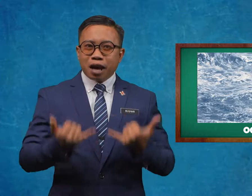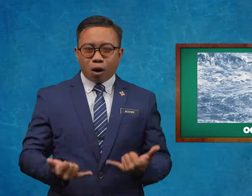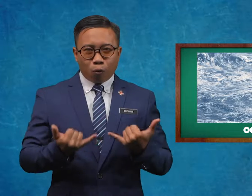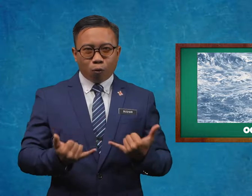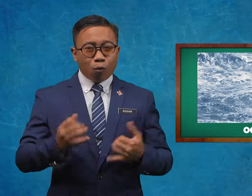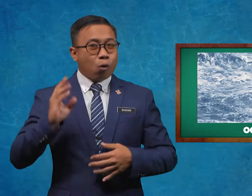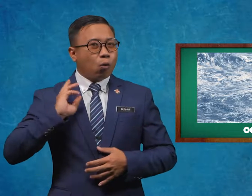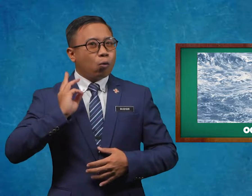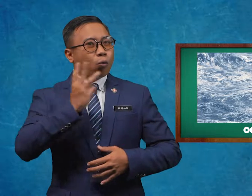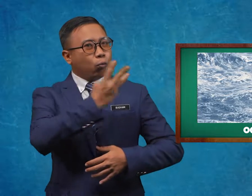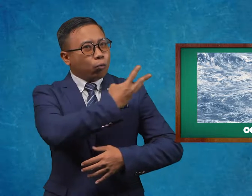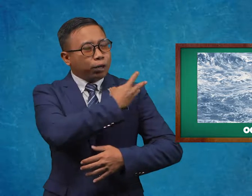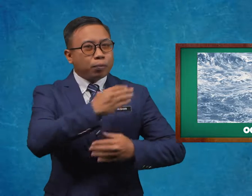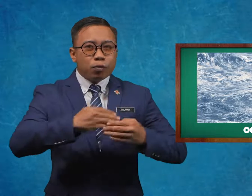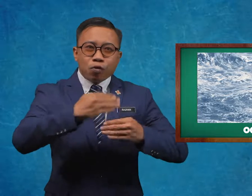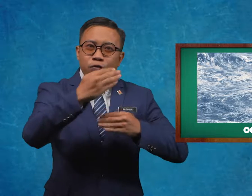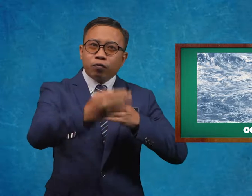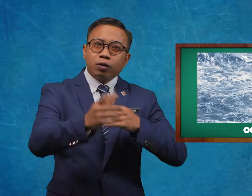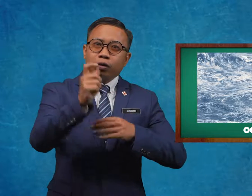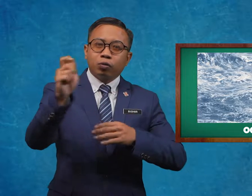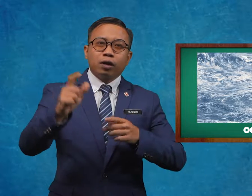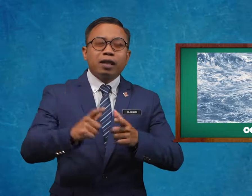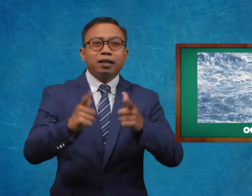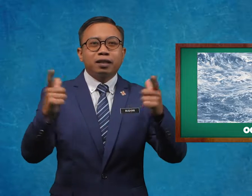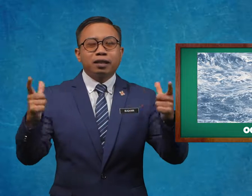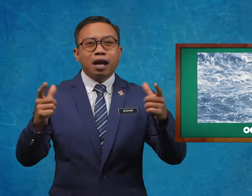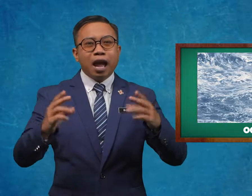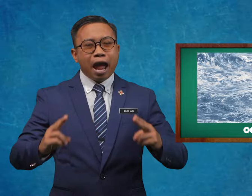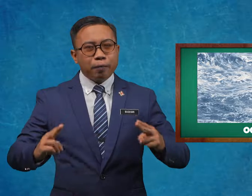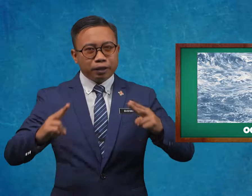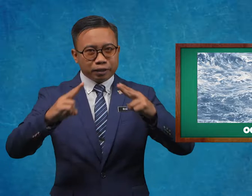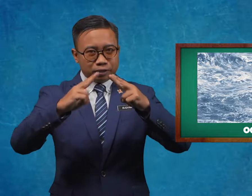Now, we move to another habitat.